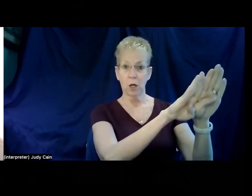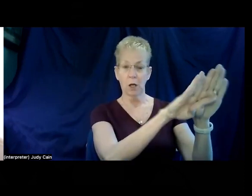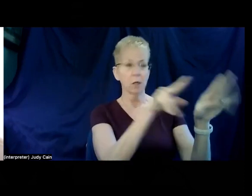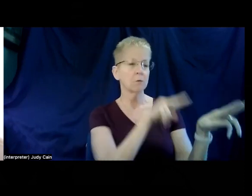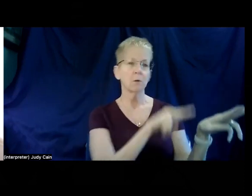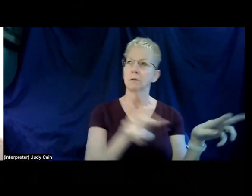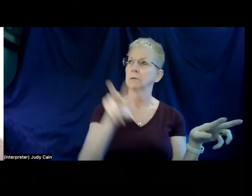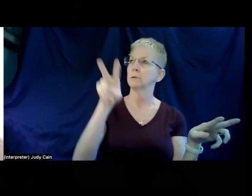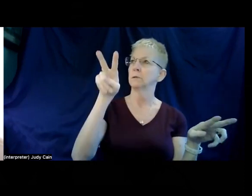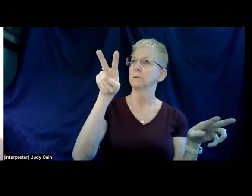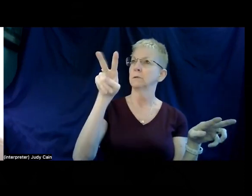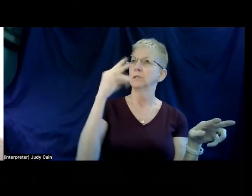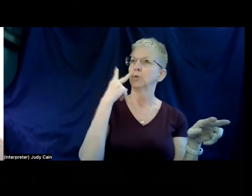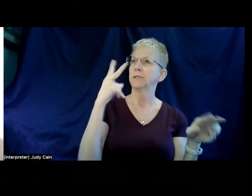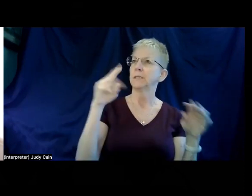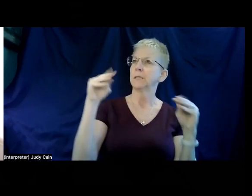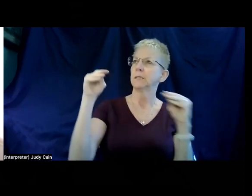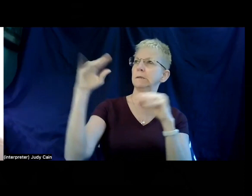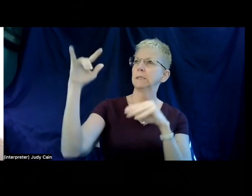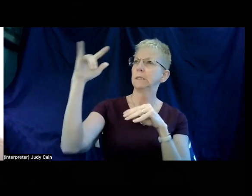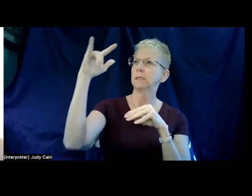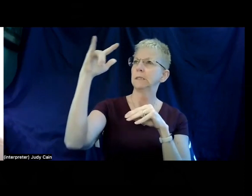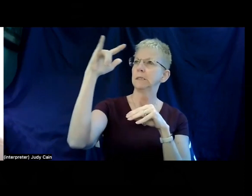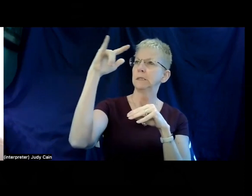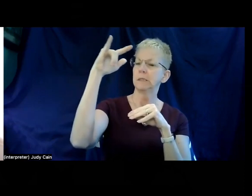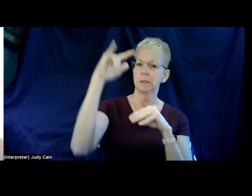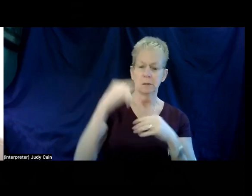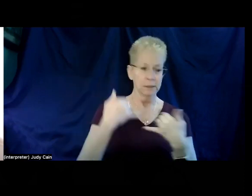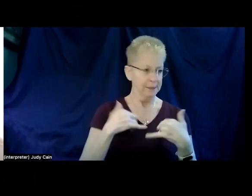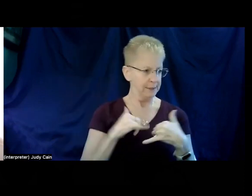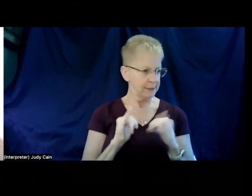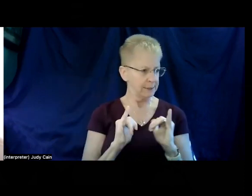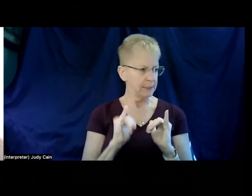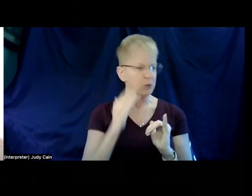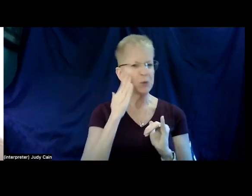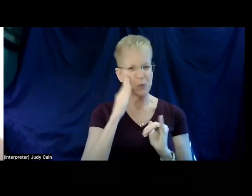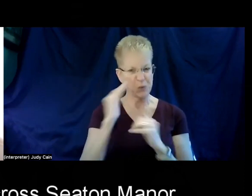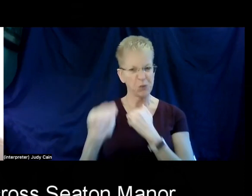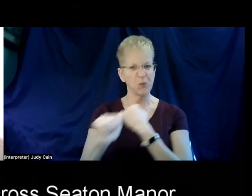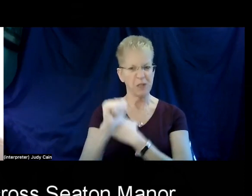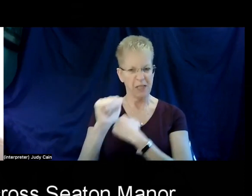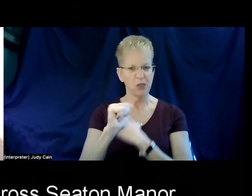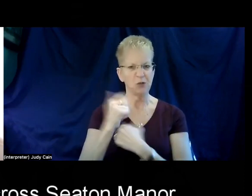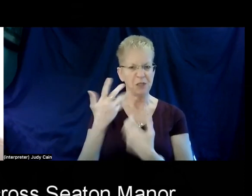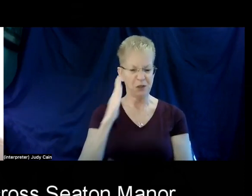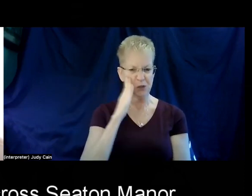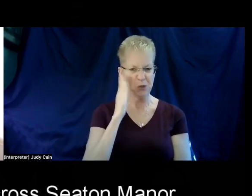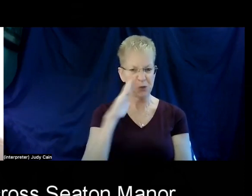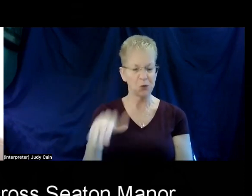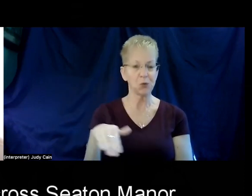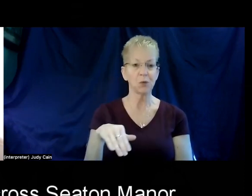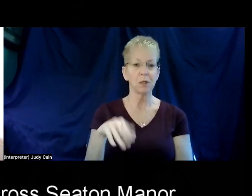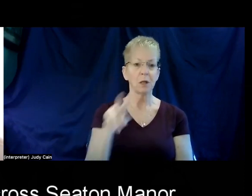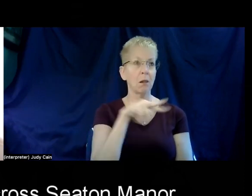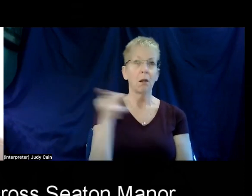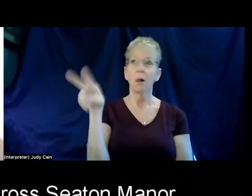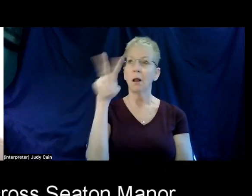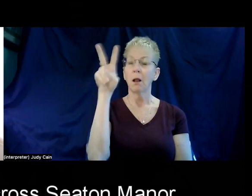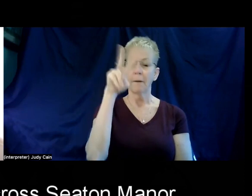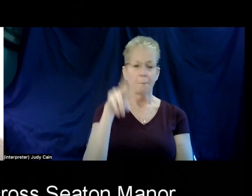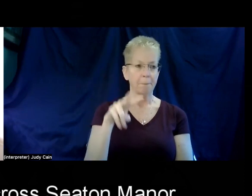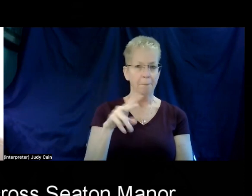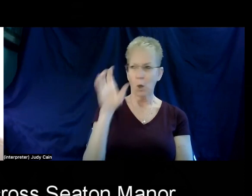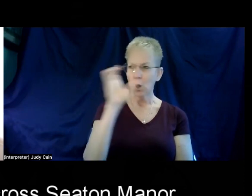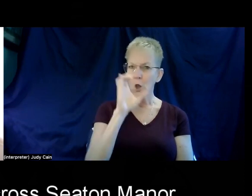an indistinct glimmer from where he stood. Still, he knew it was dangerous. His eyes flitted across Seton Manor, looking